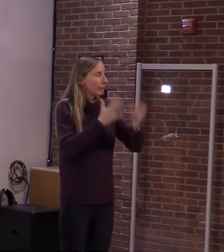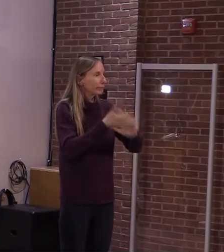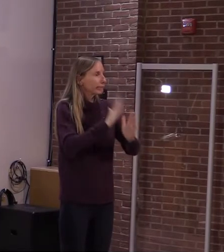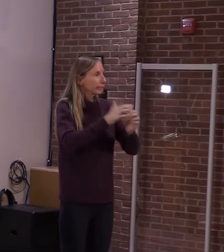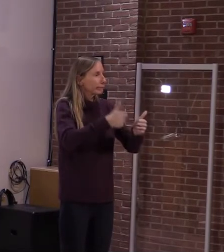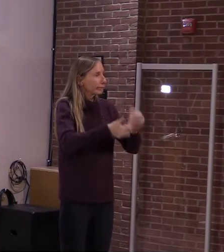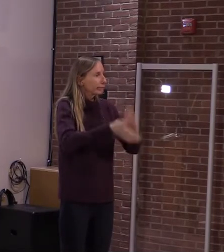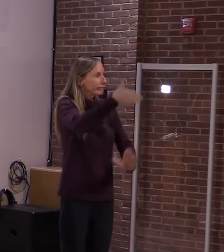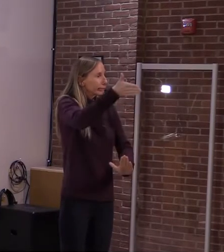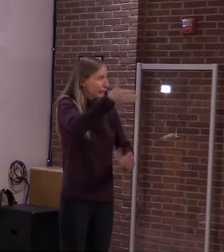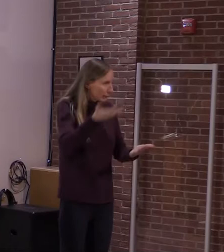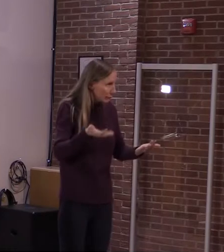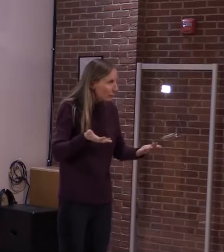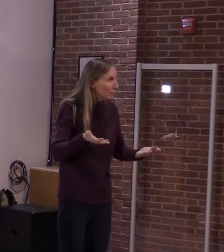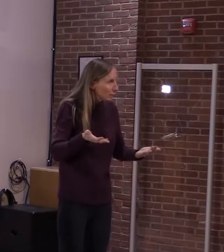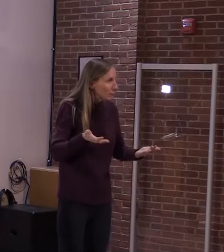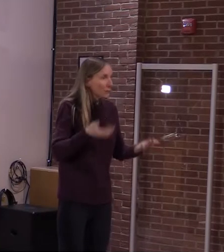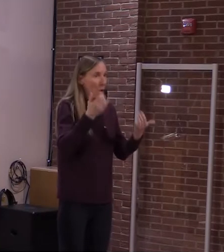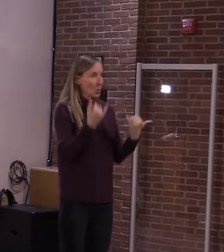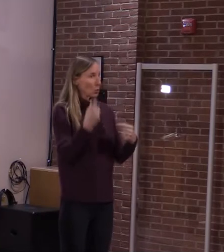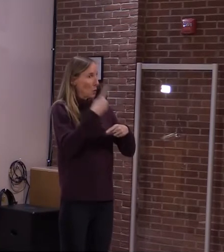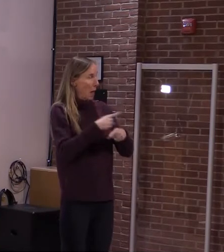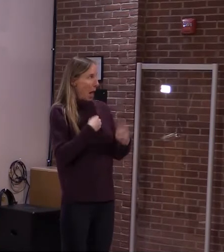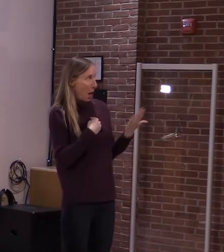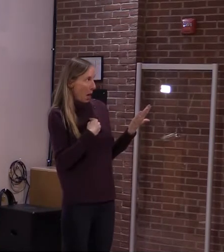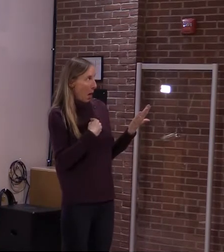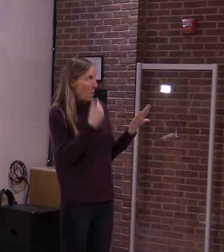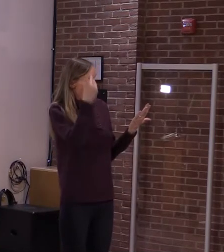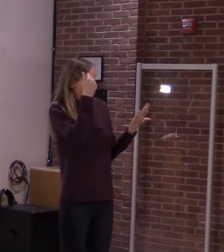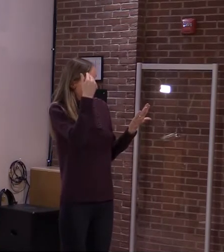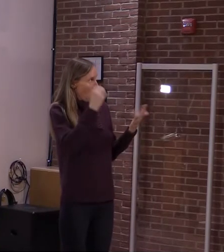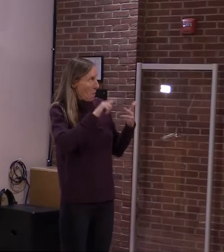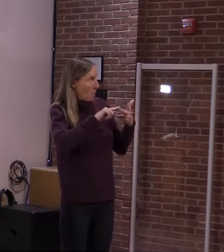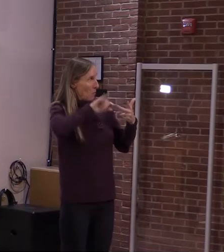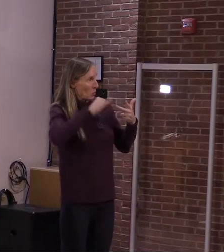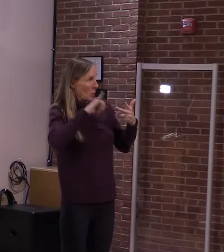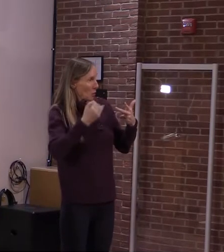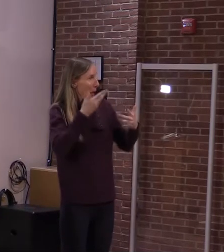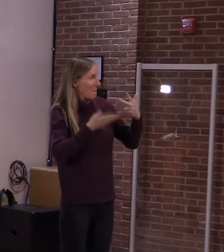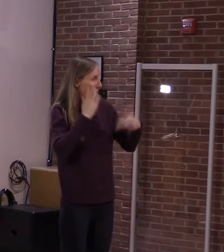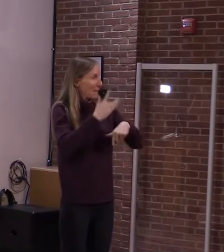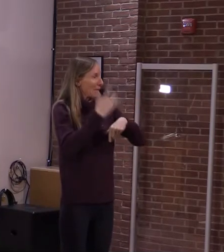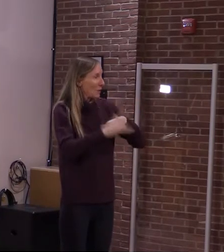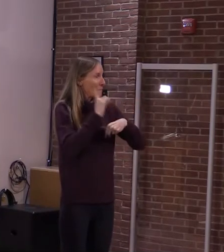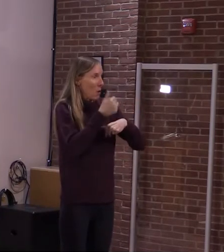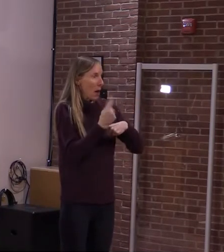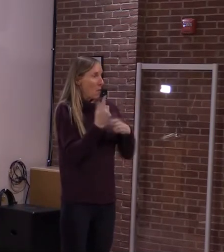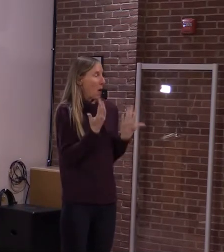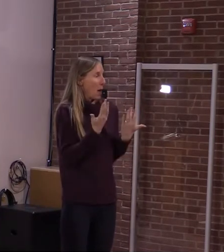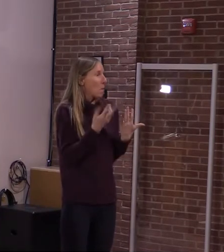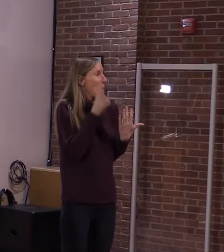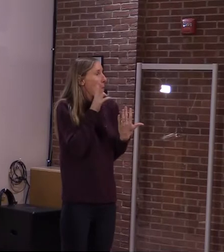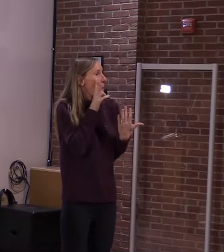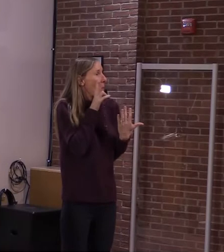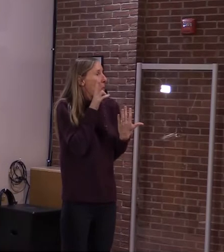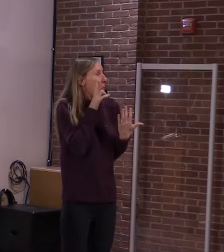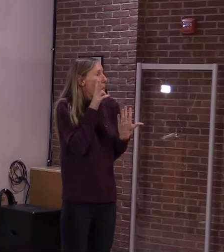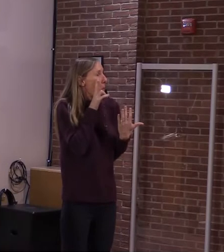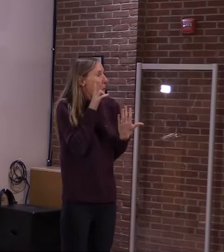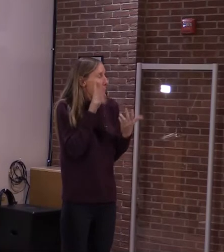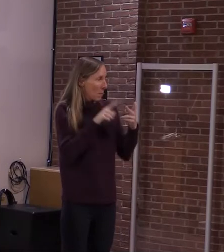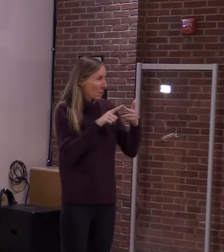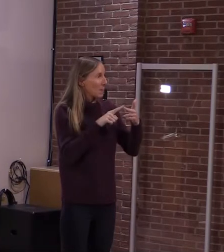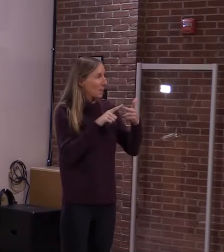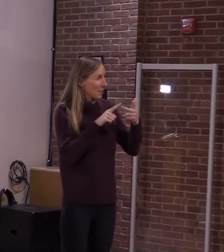after today's deliberations, Johnson & Johnson is freely available to all members of the college age population and the